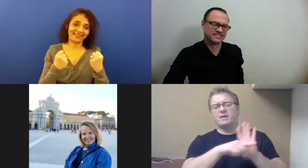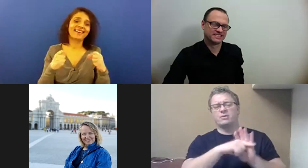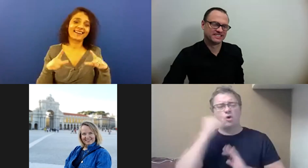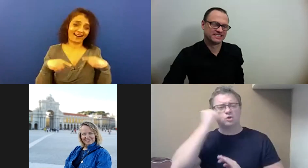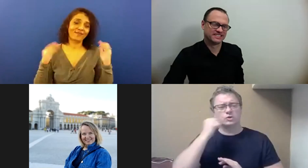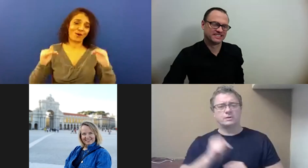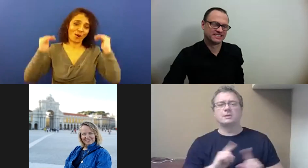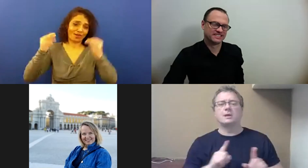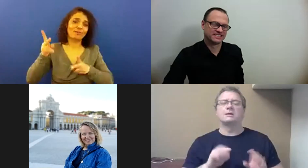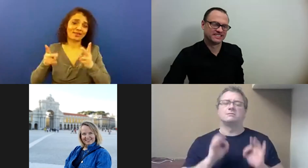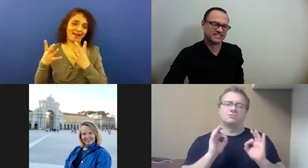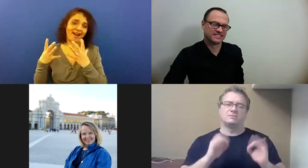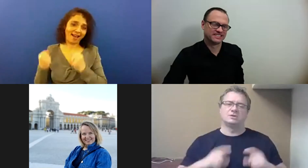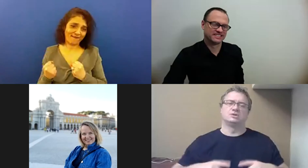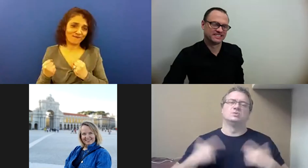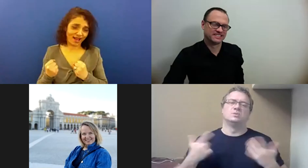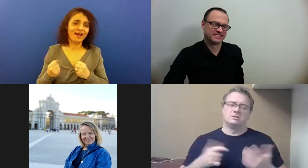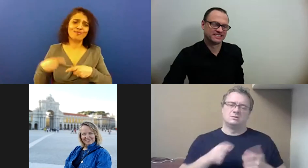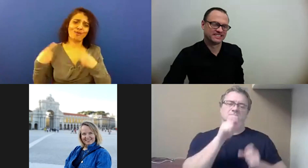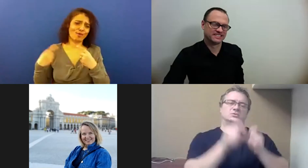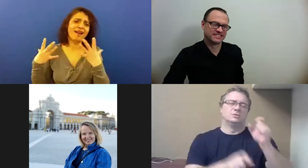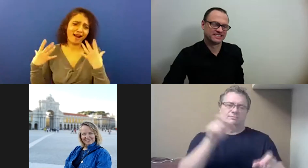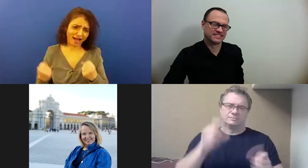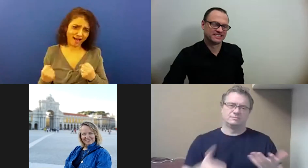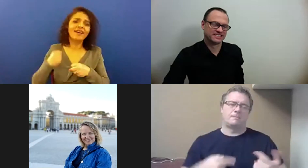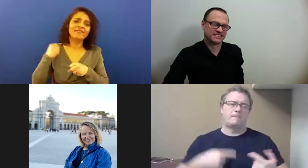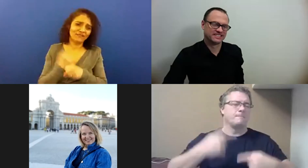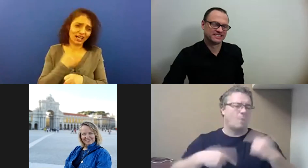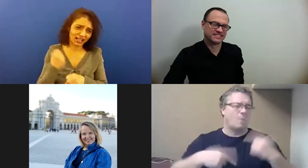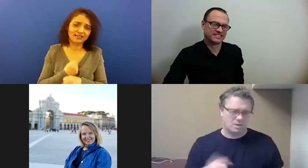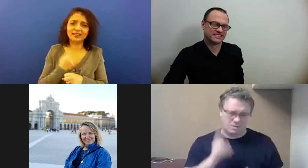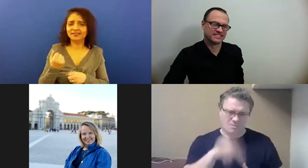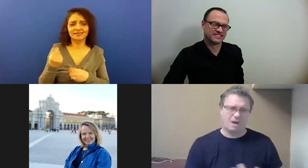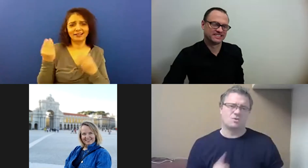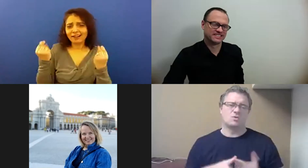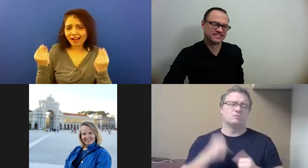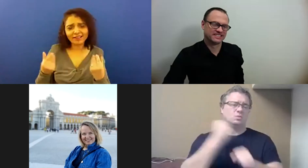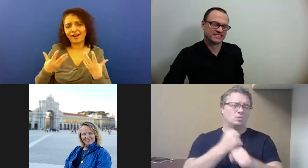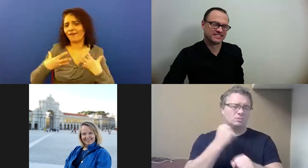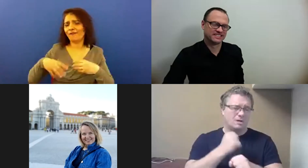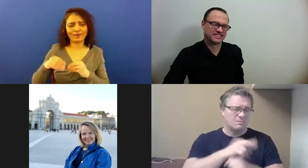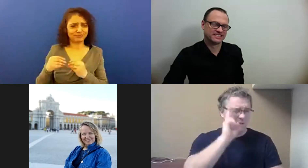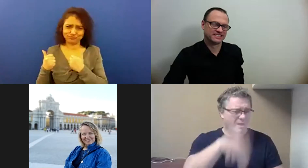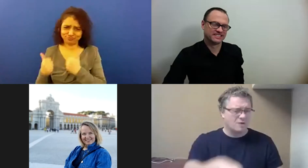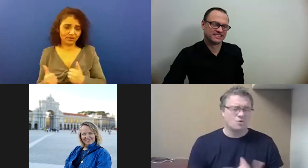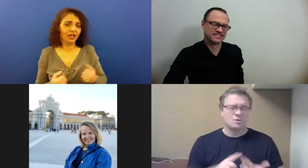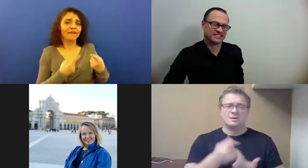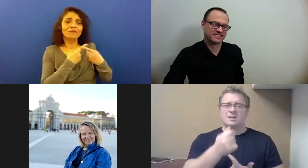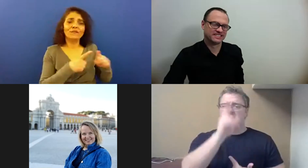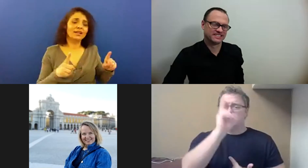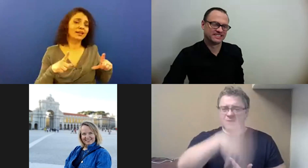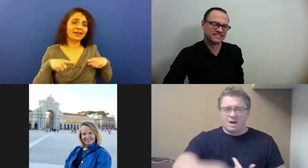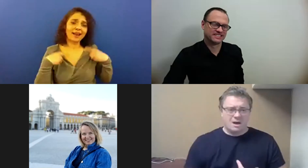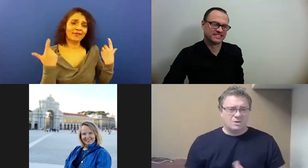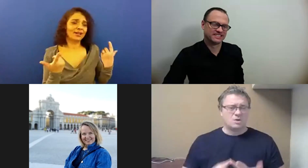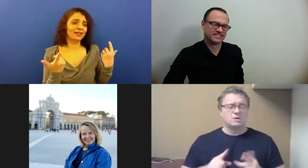And I told them there are positive life stories about Roma people. There are Roma people who do have money,